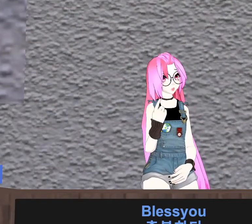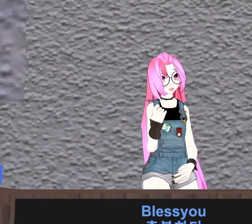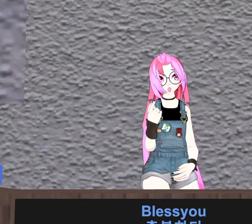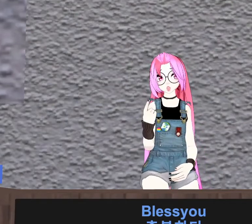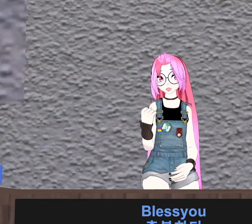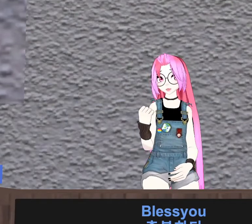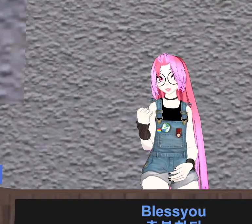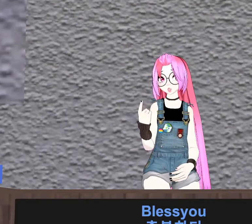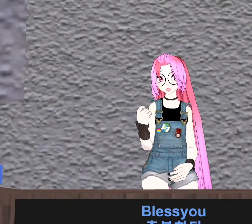Let's see, any other questions?